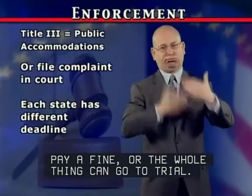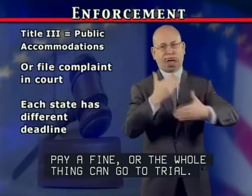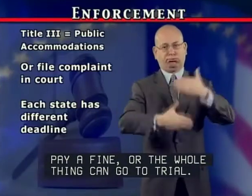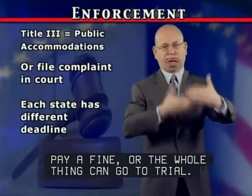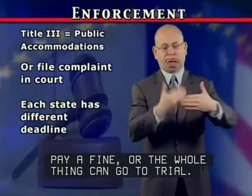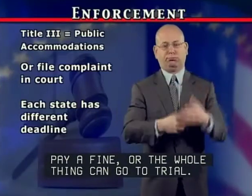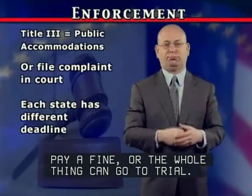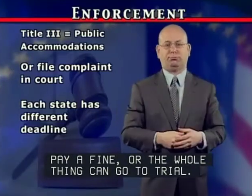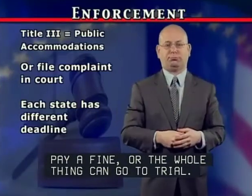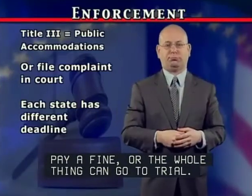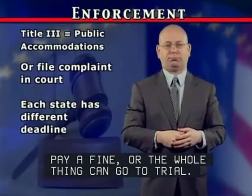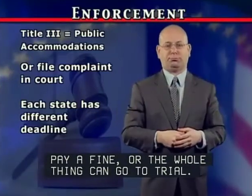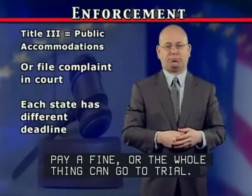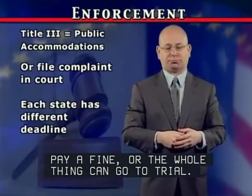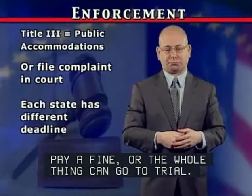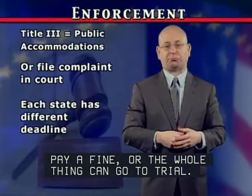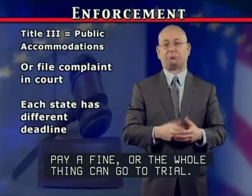thing can go to trial.